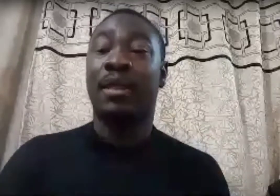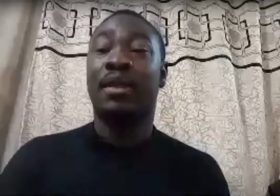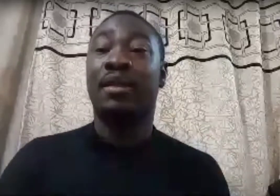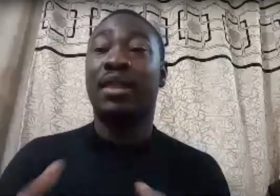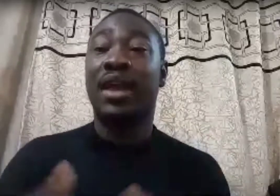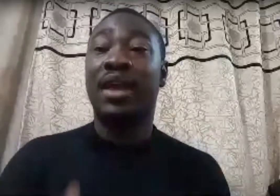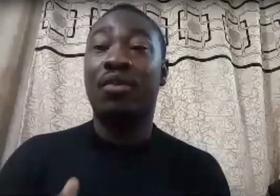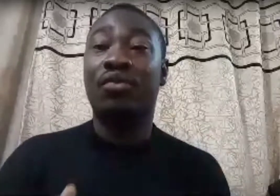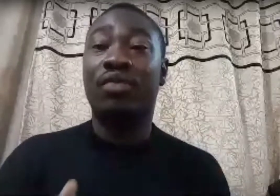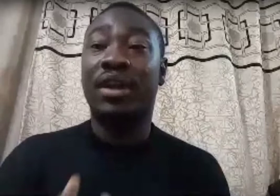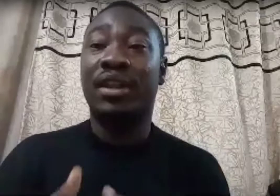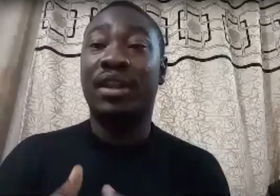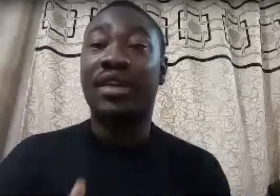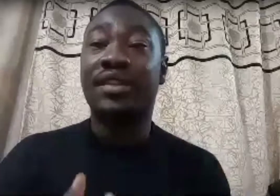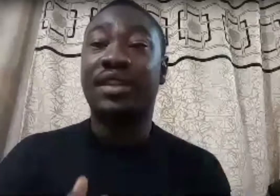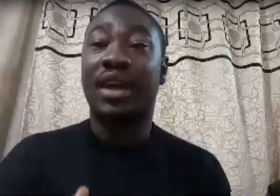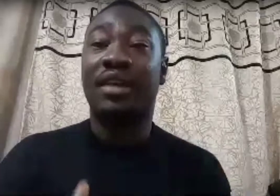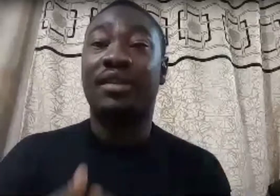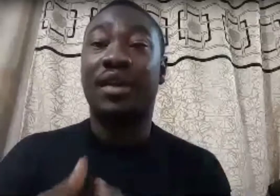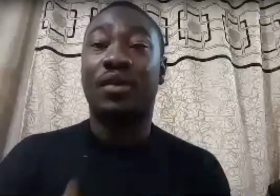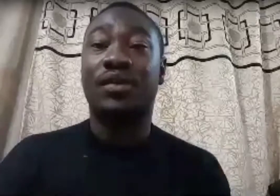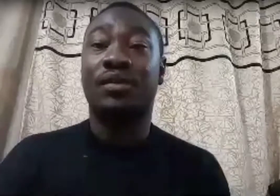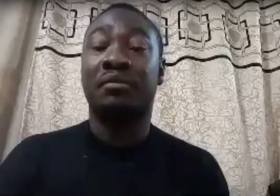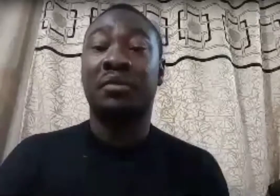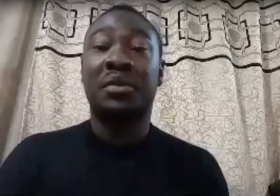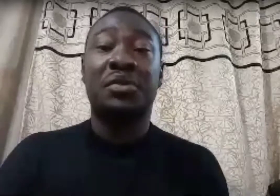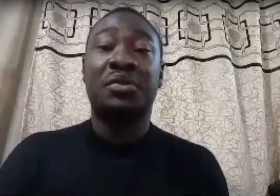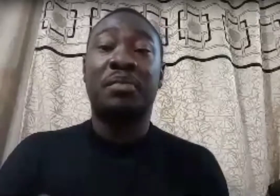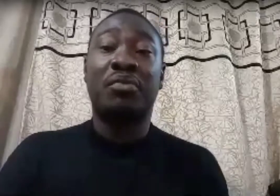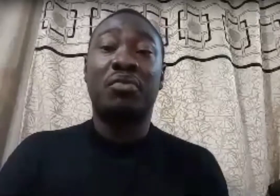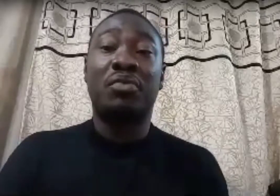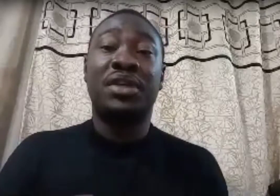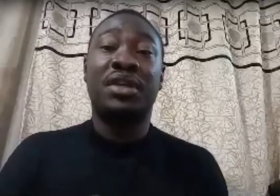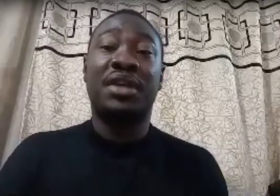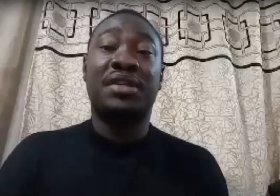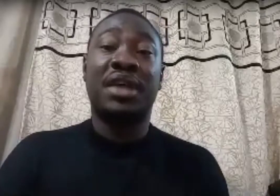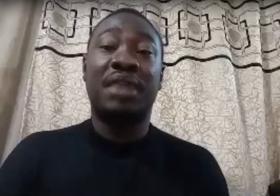999,000. Some people would take their time to sign 999,000 this way.